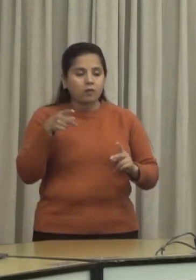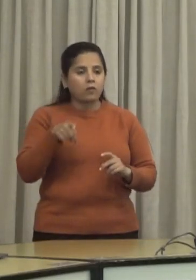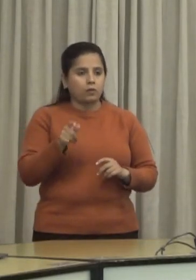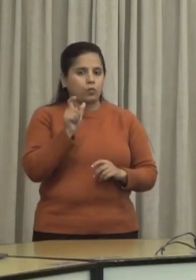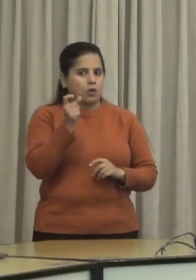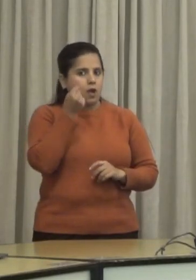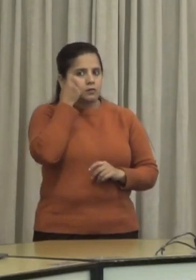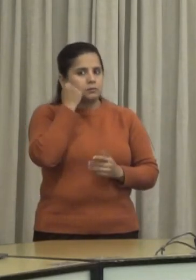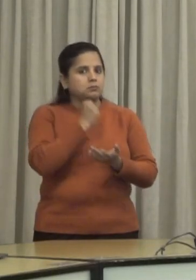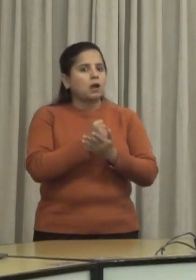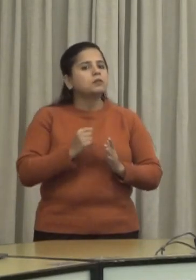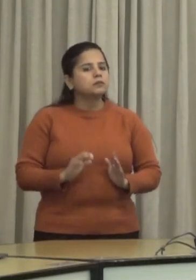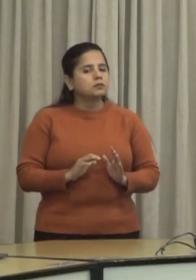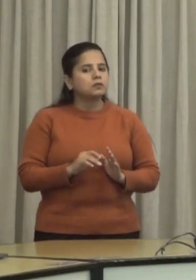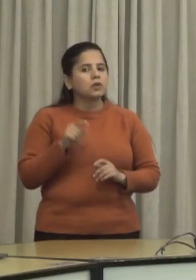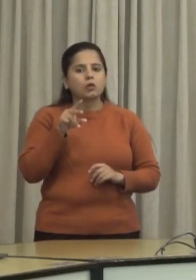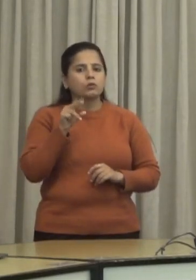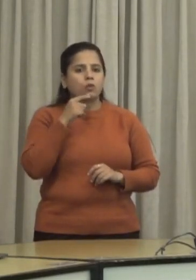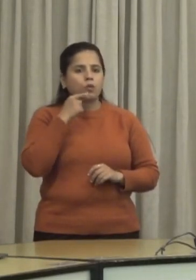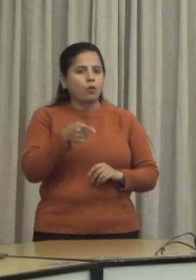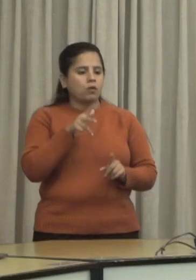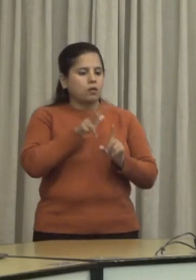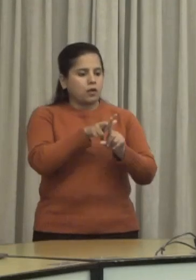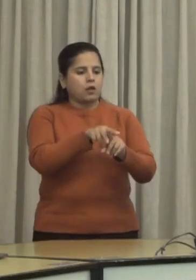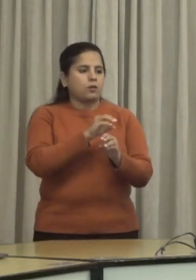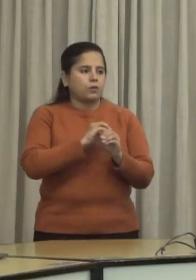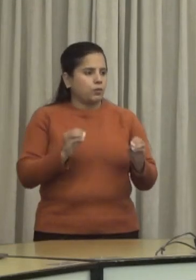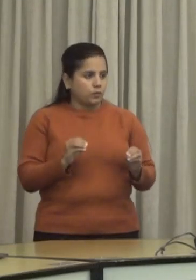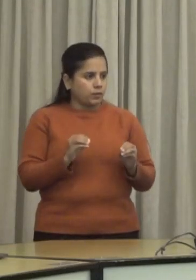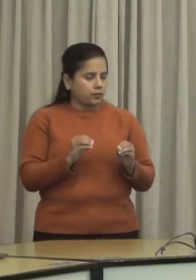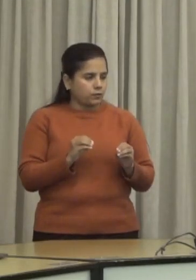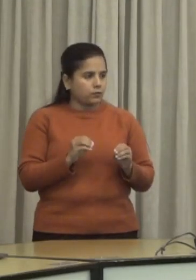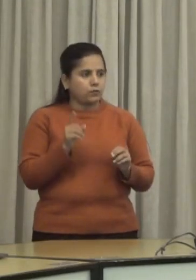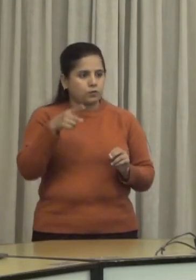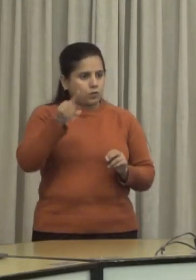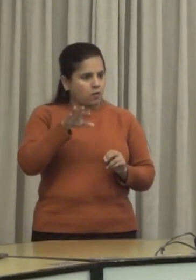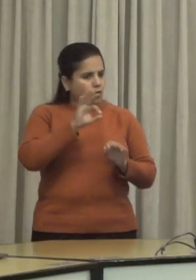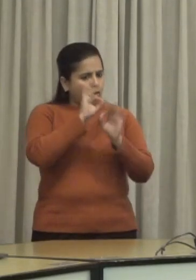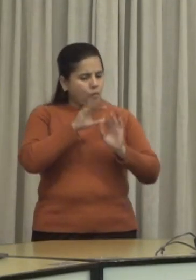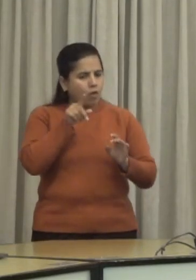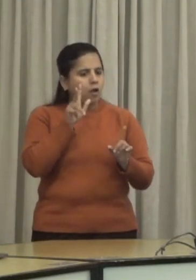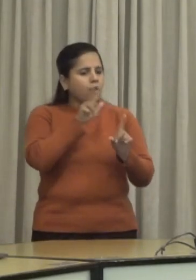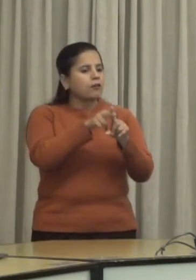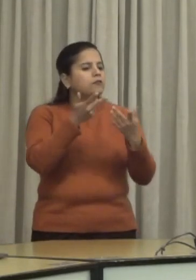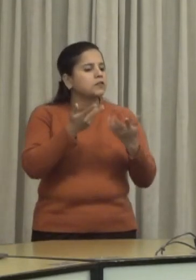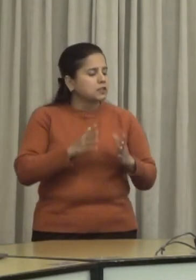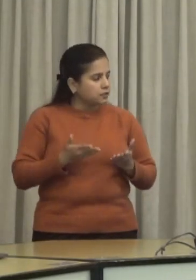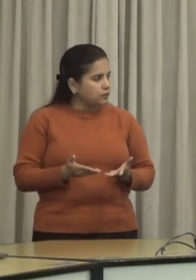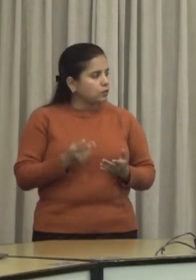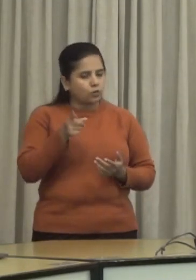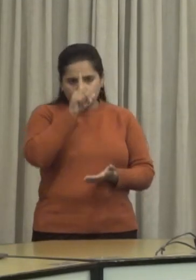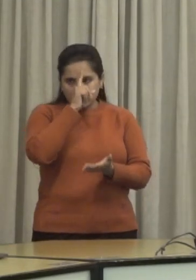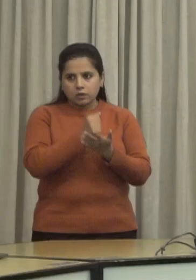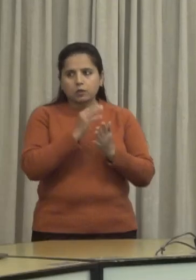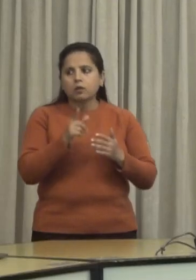has to be understood as not intervening. Okay, you having already intervened, you take a